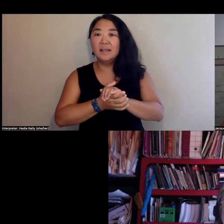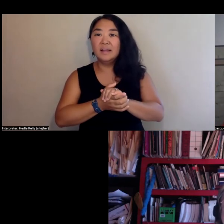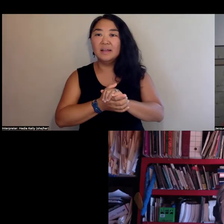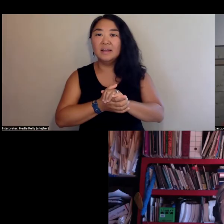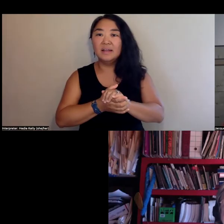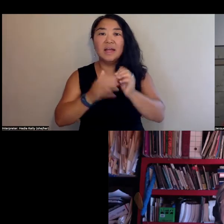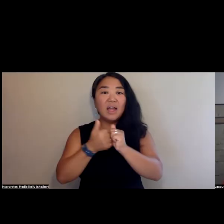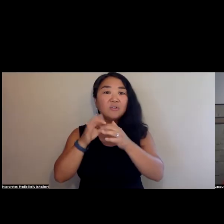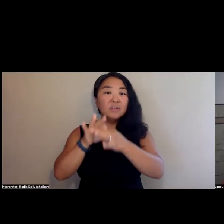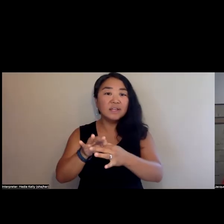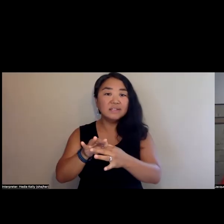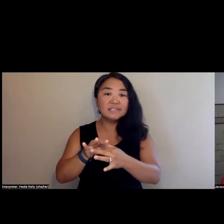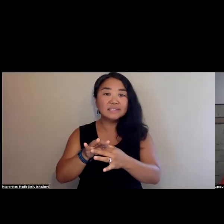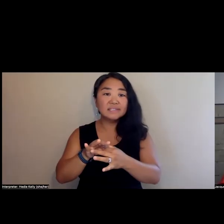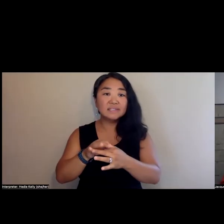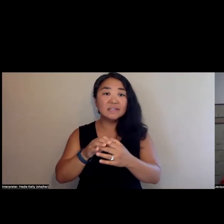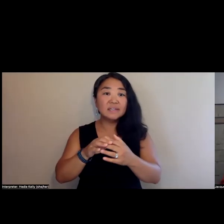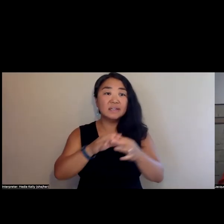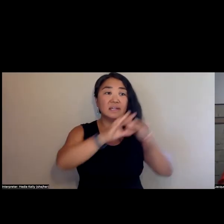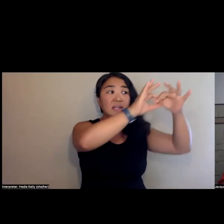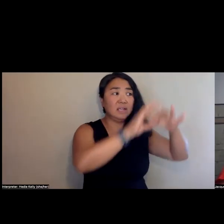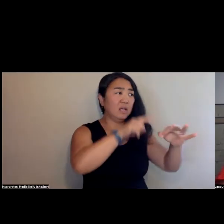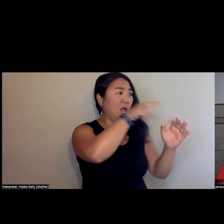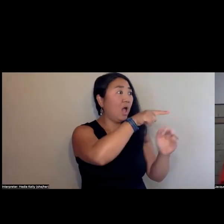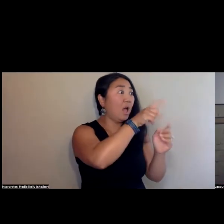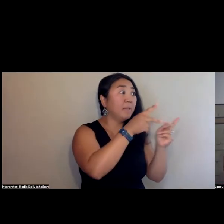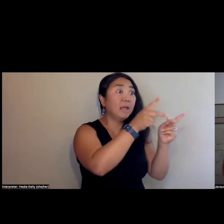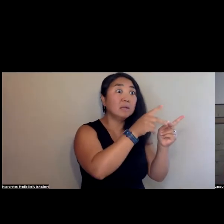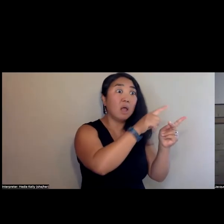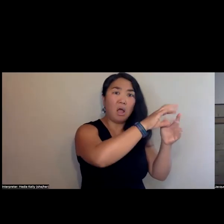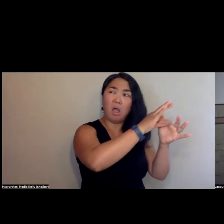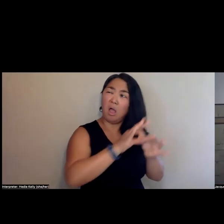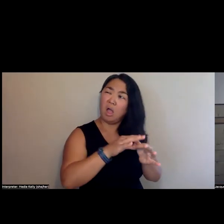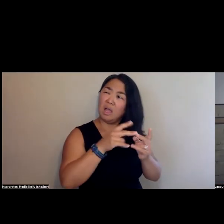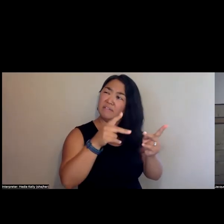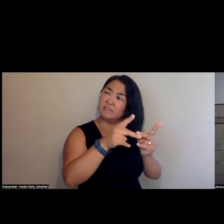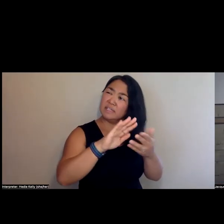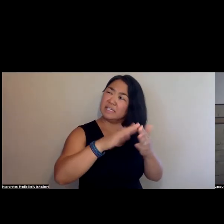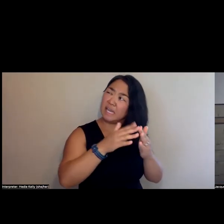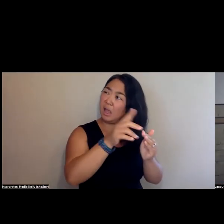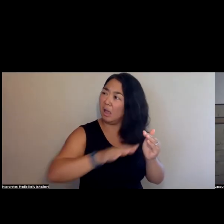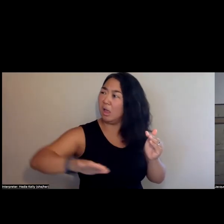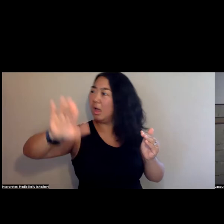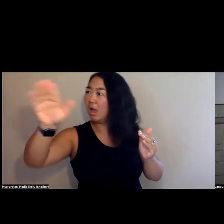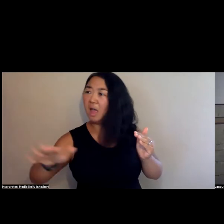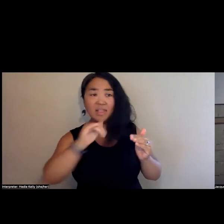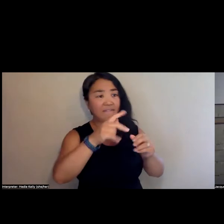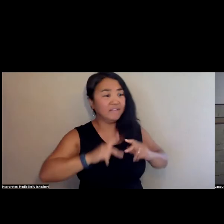how it relates to the rest of the city, how it relates to the physical space and the border.